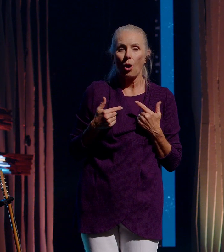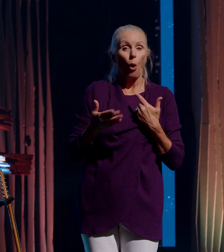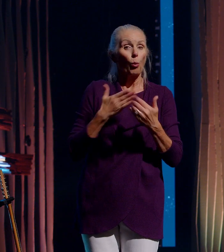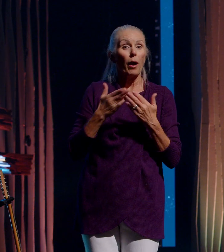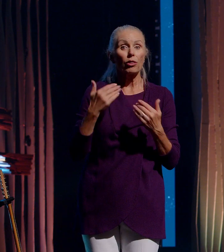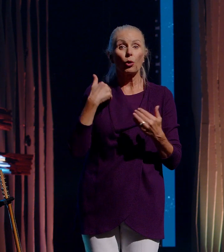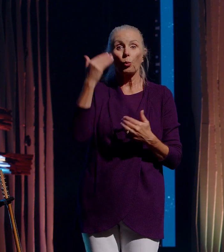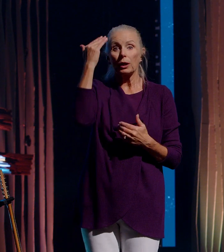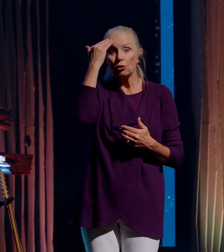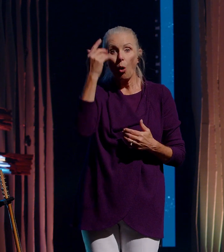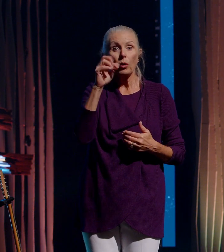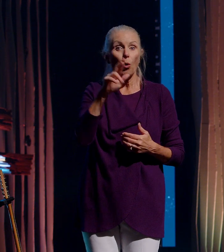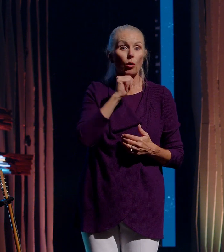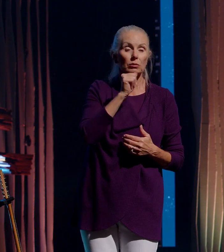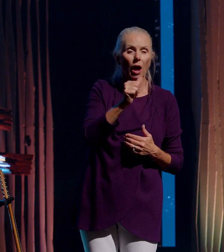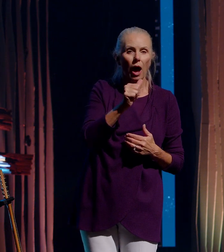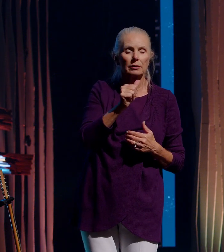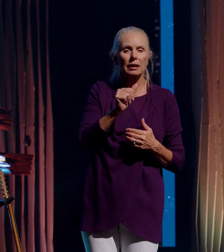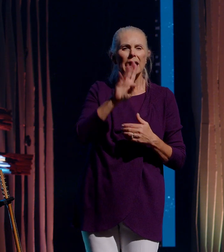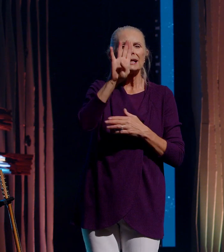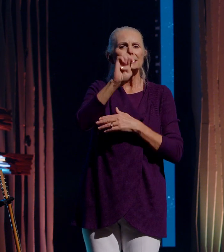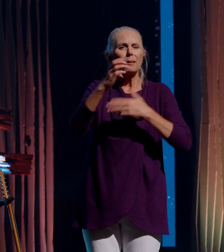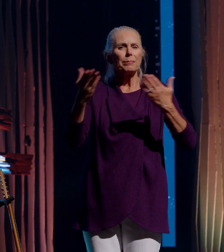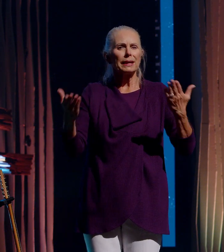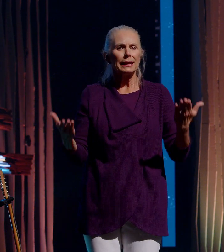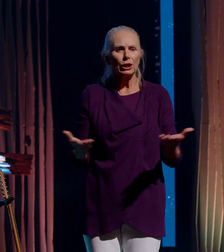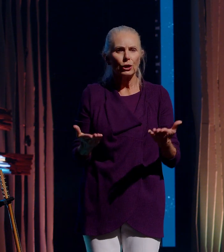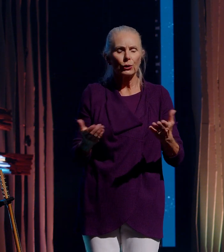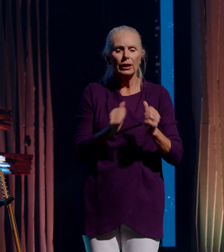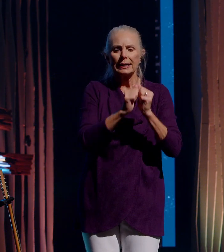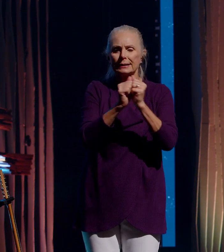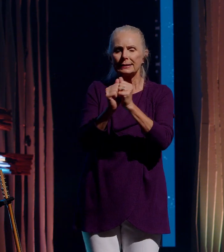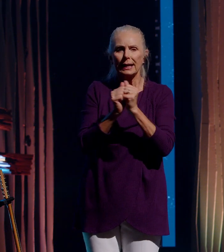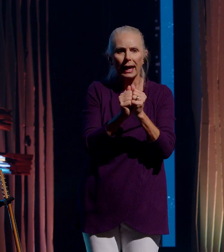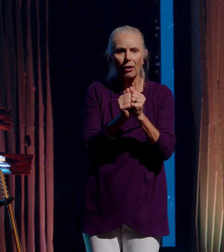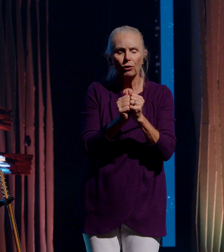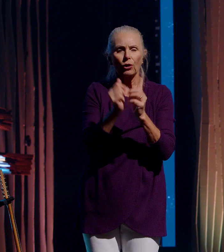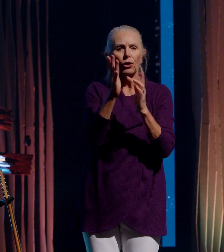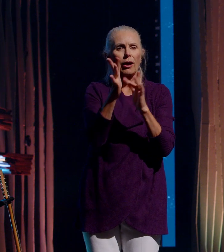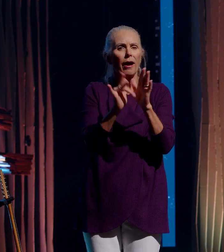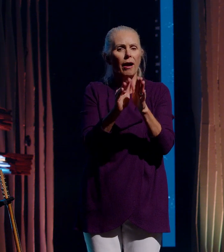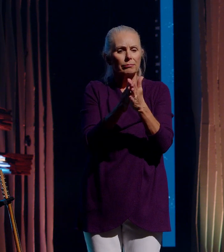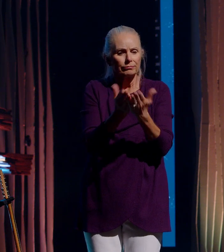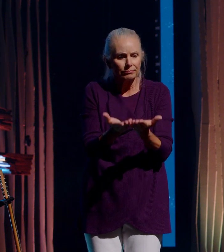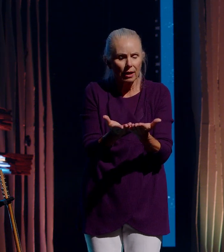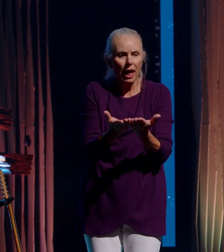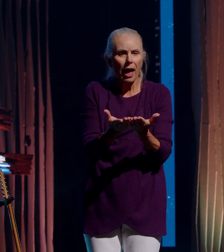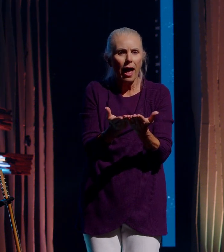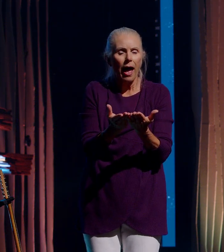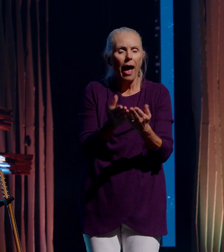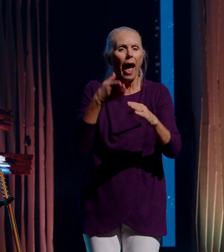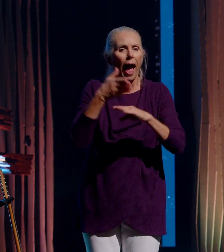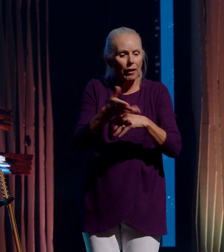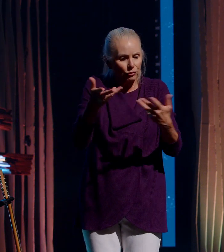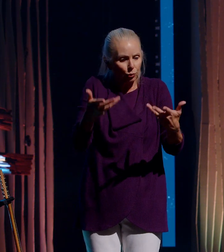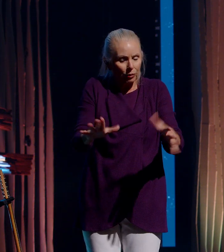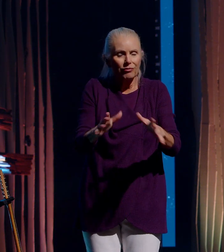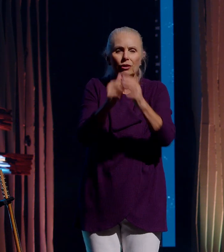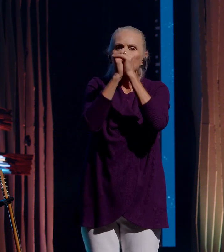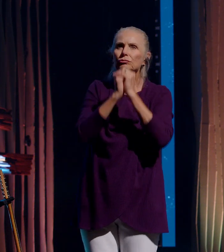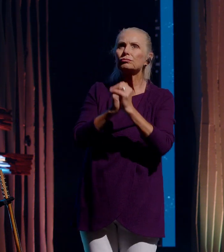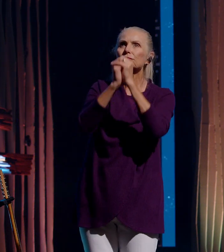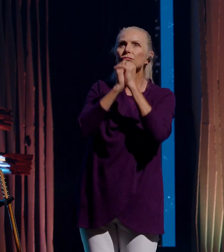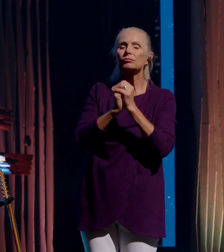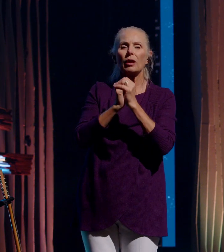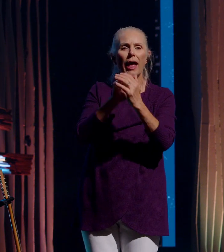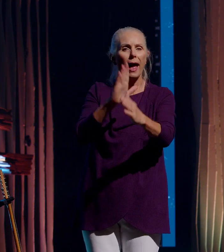to be in this room, to open up your word after singing songs of praise and of worship for all that you've done. And God, we